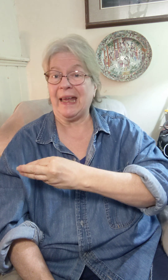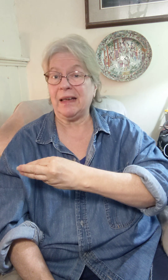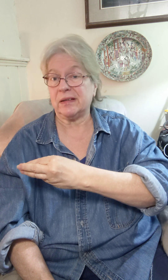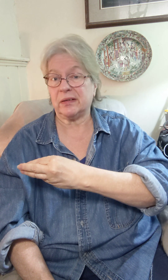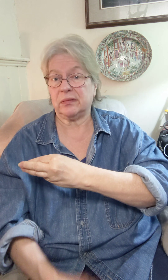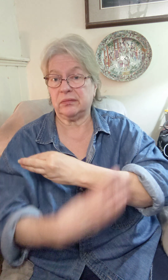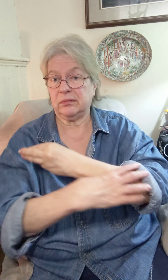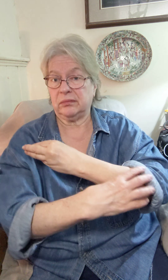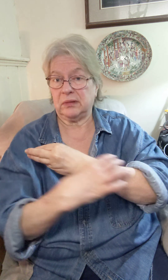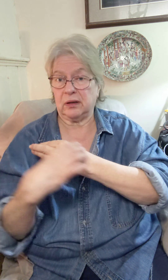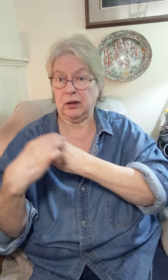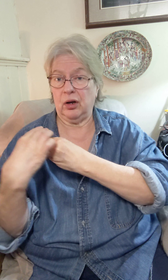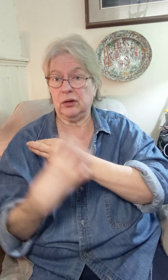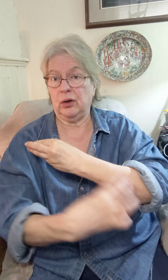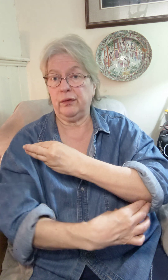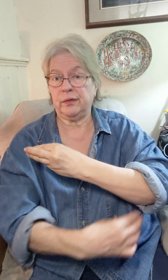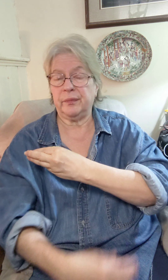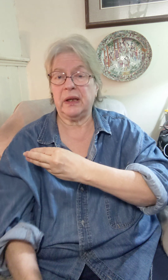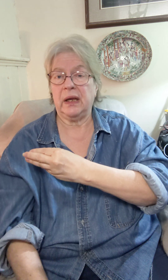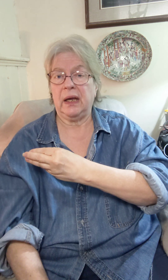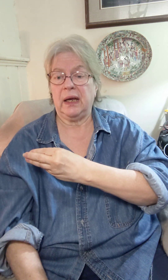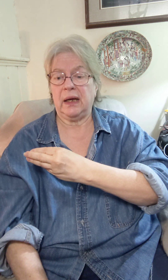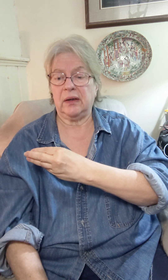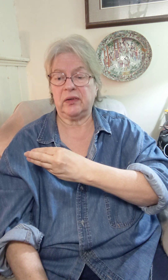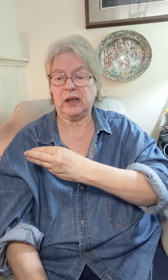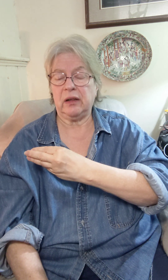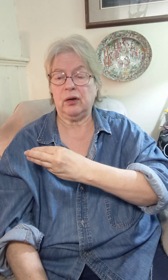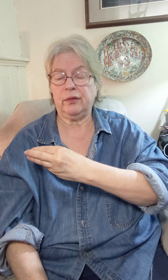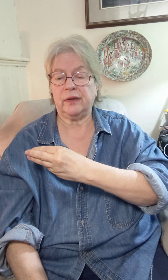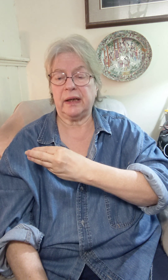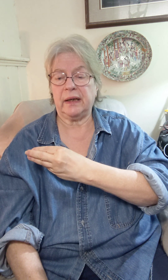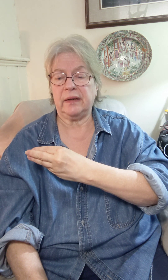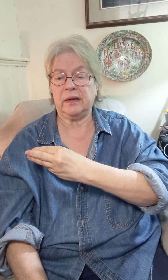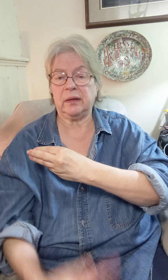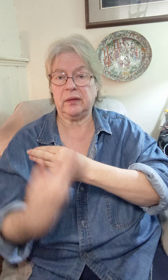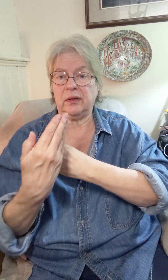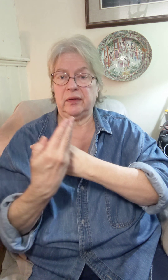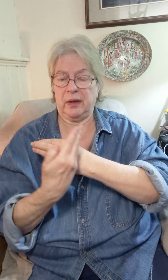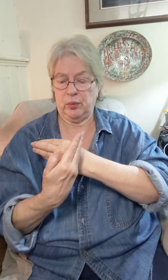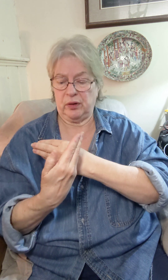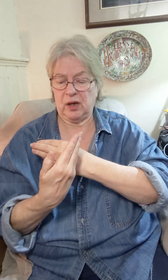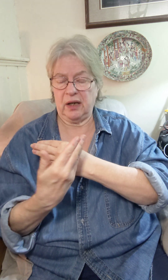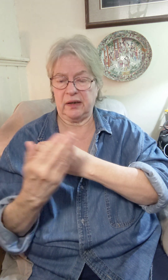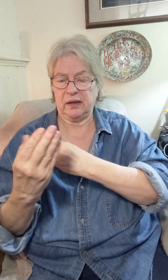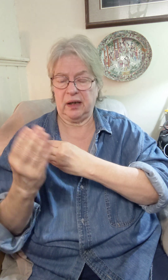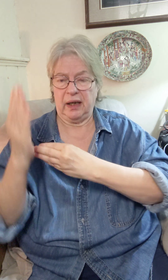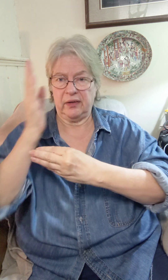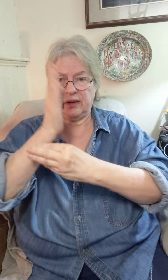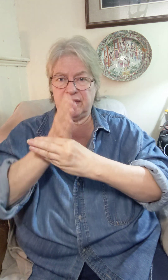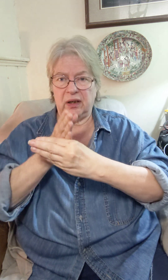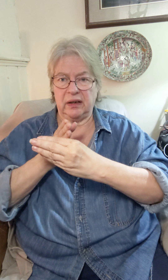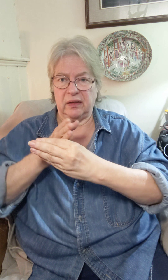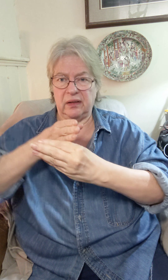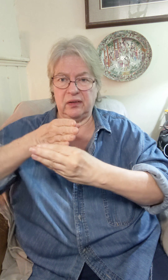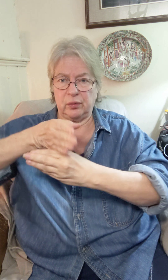baguette, like a long loaf, skinny loaf, and they would cut it, and instead of cutting it this